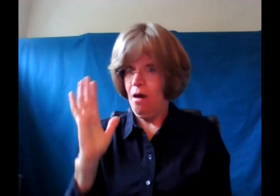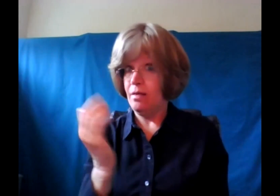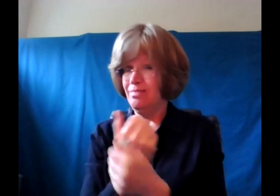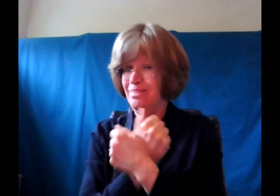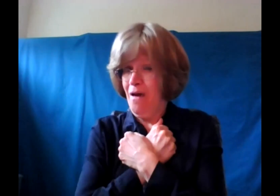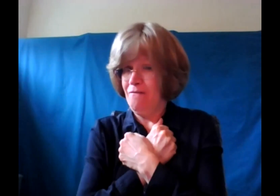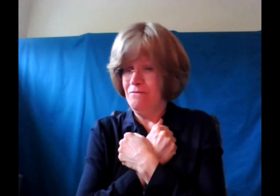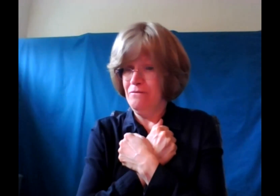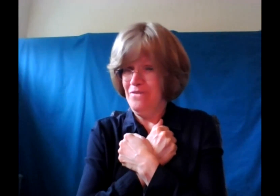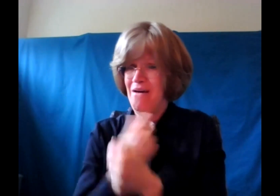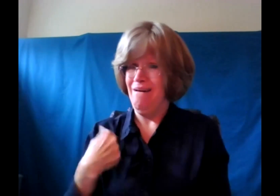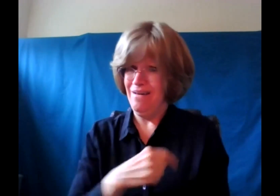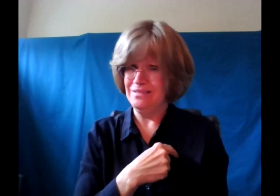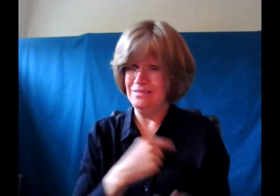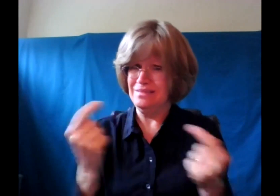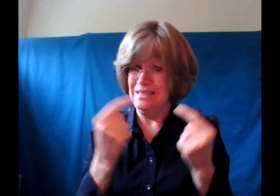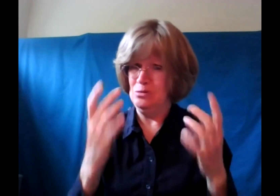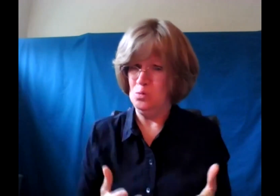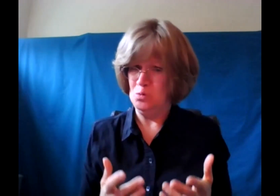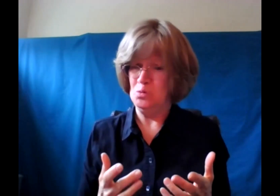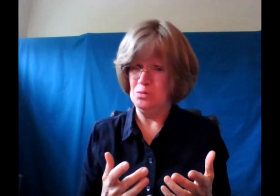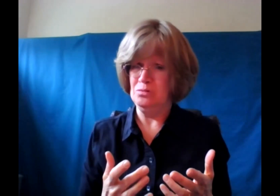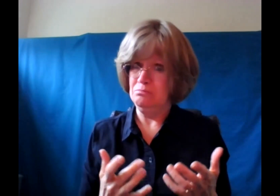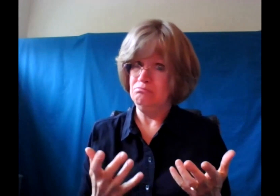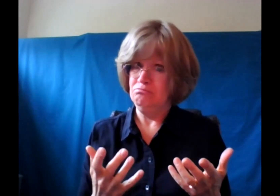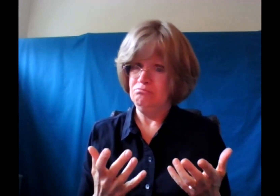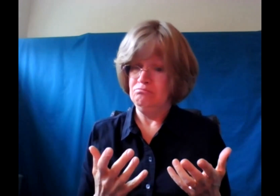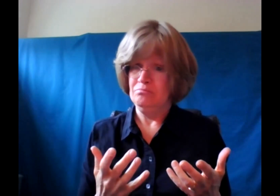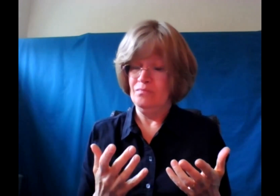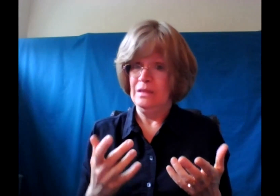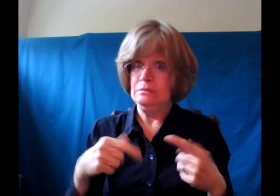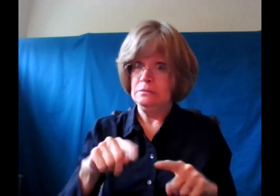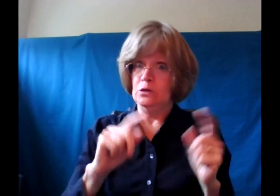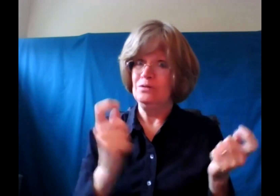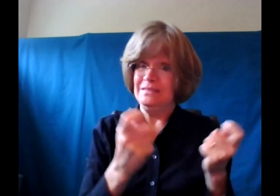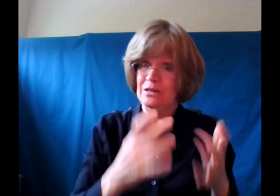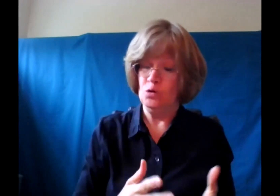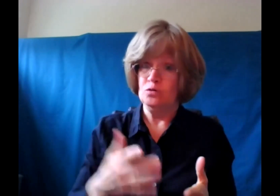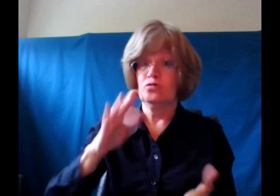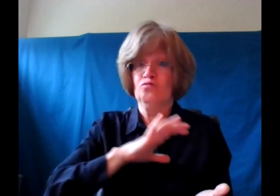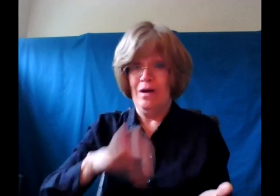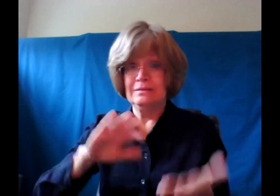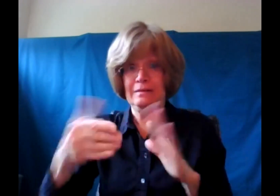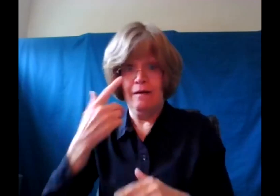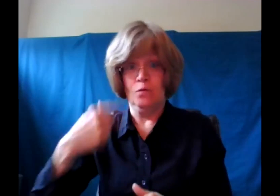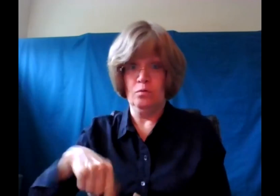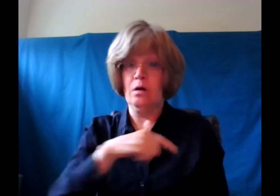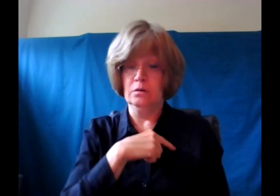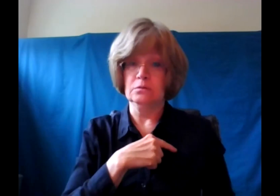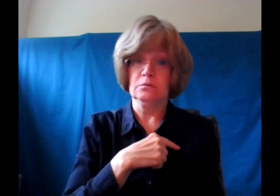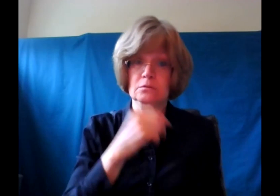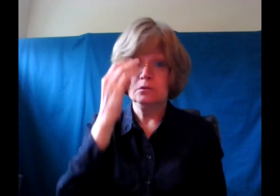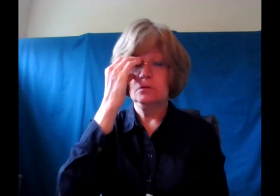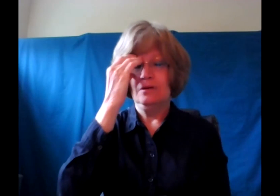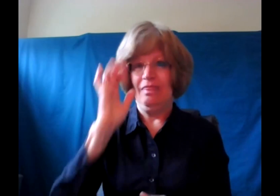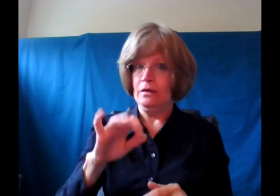love us as sinners. You know, while we were yet sinners, Christ died for us.